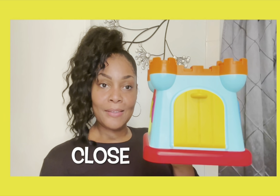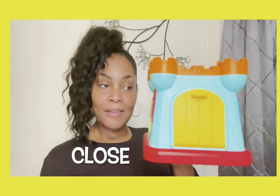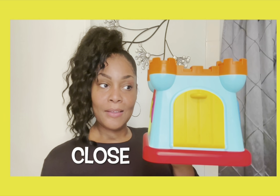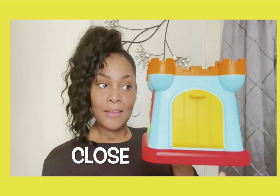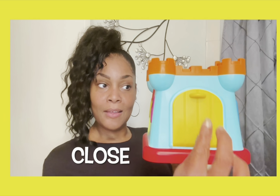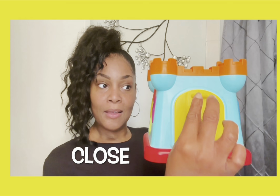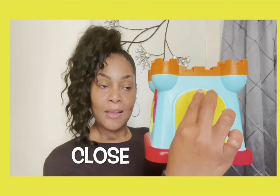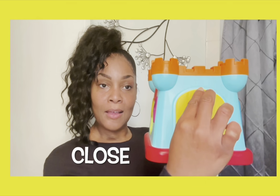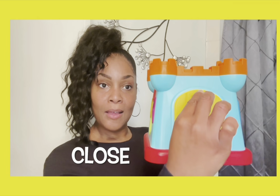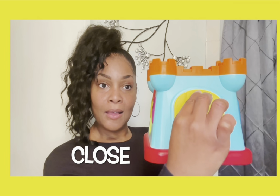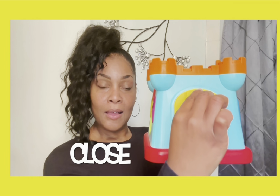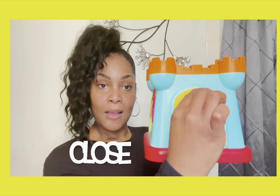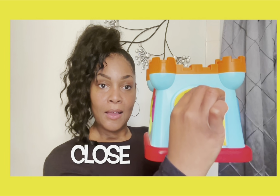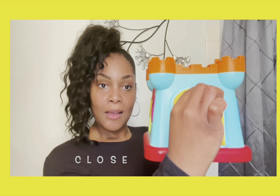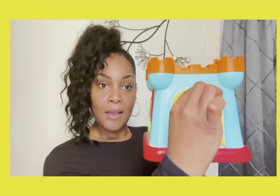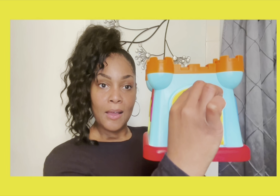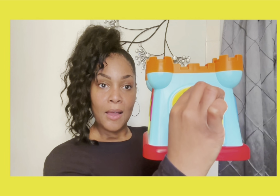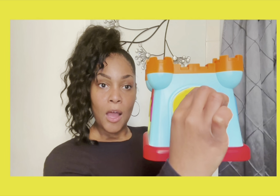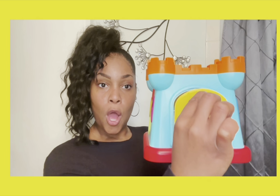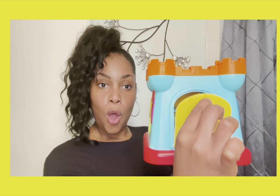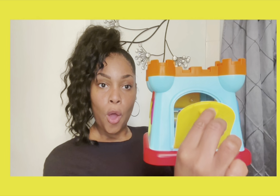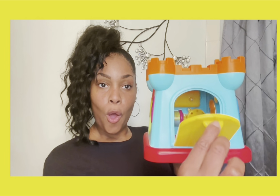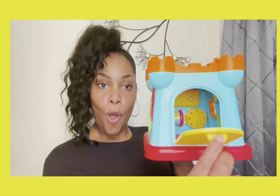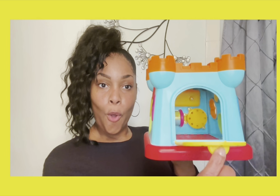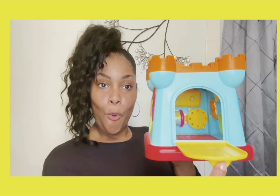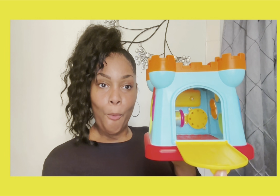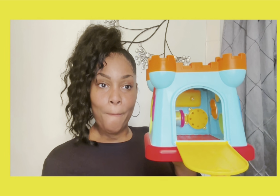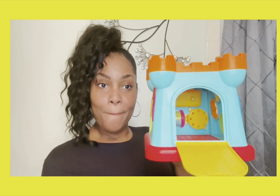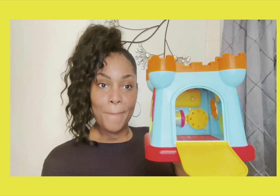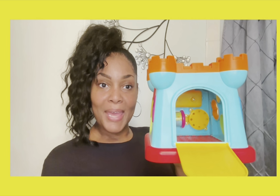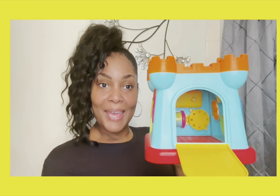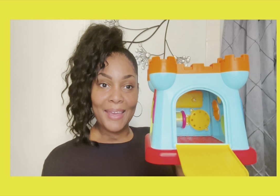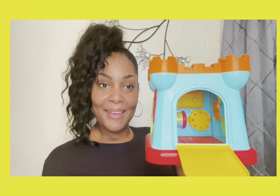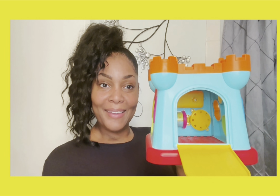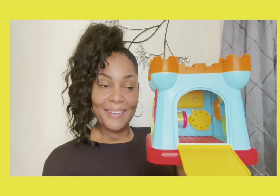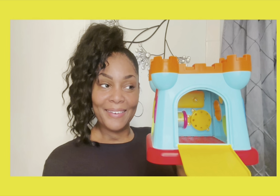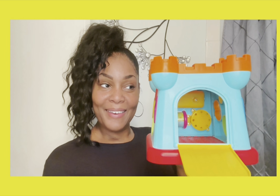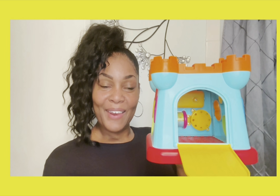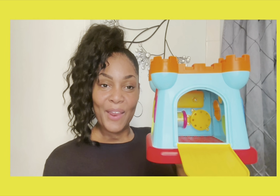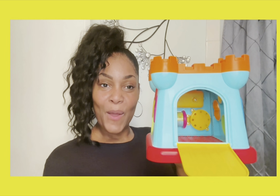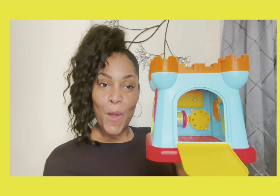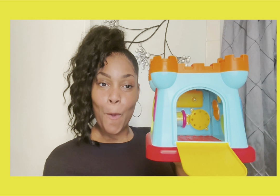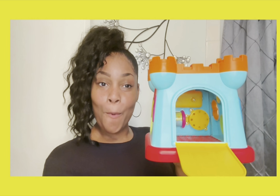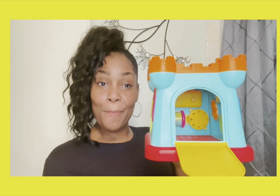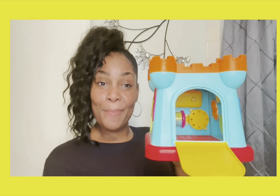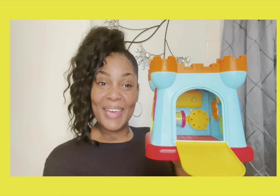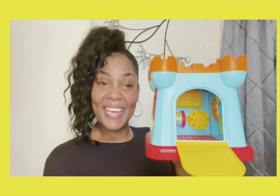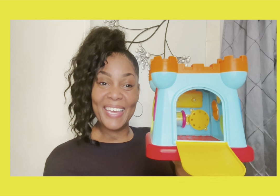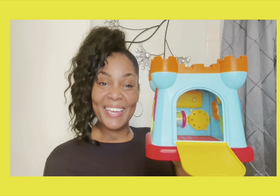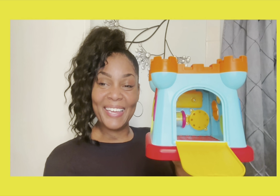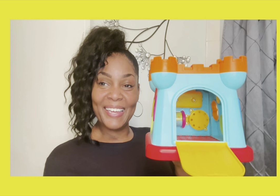close, open,